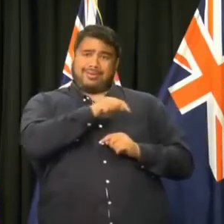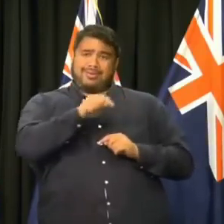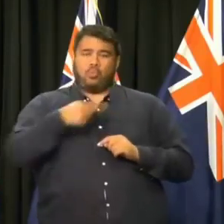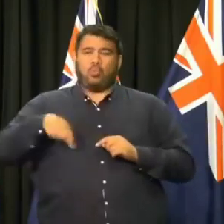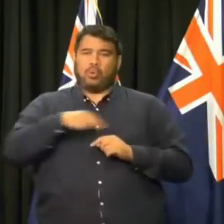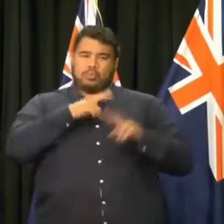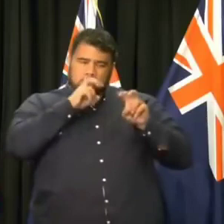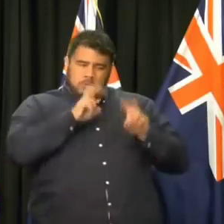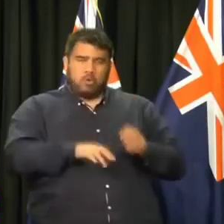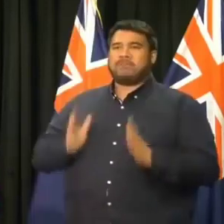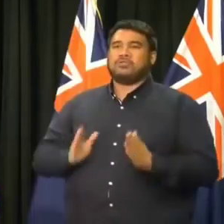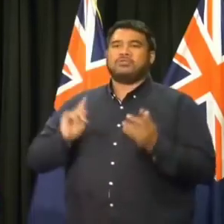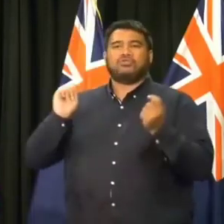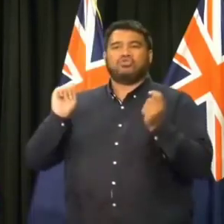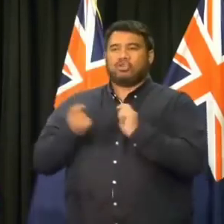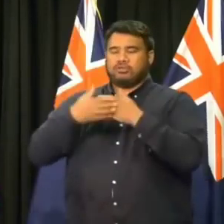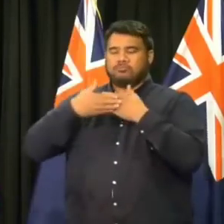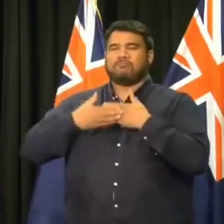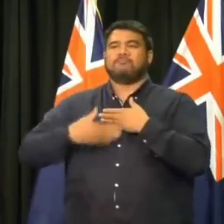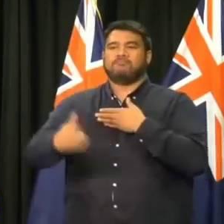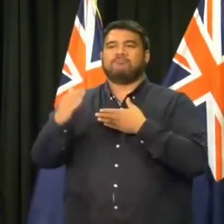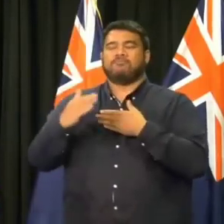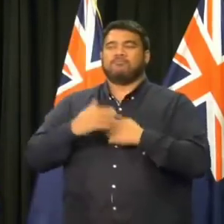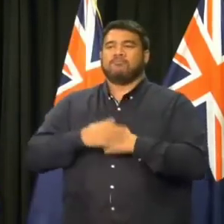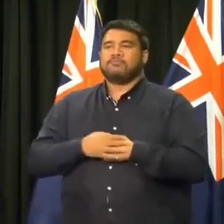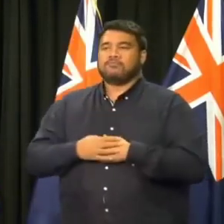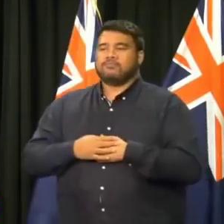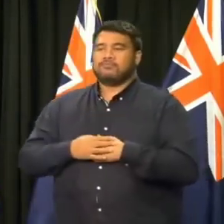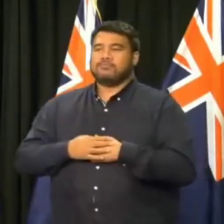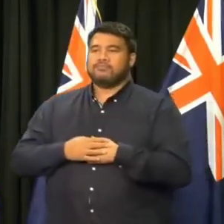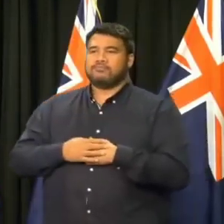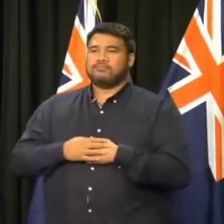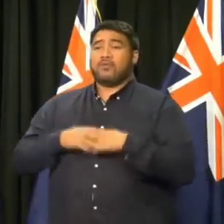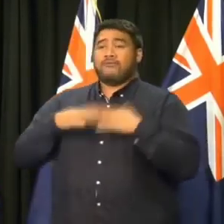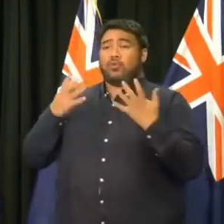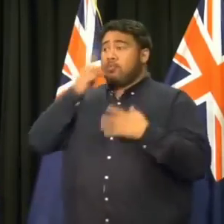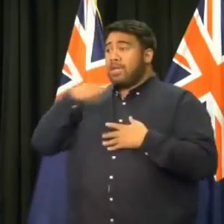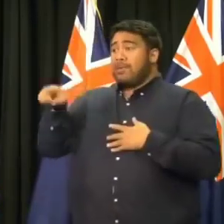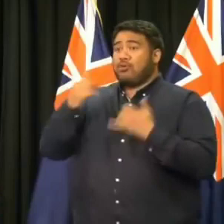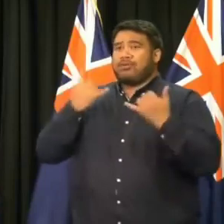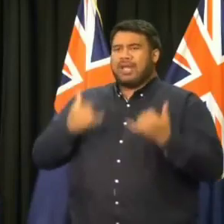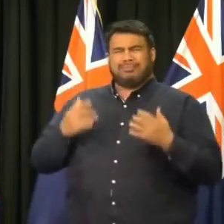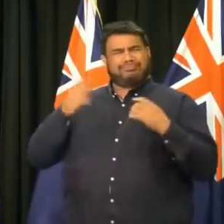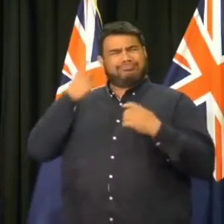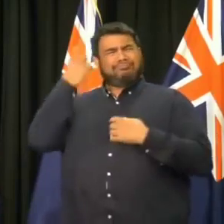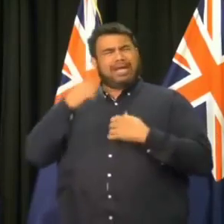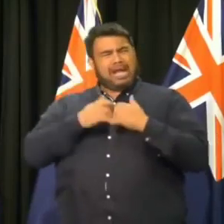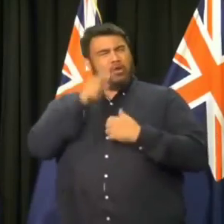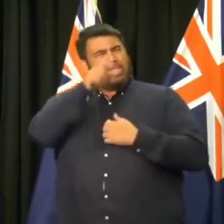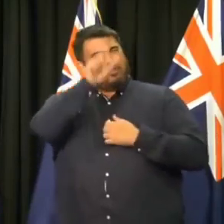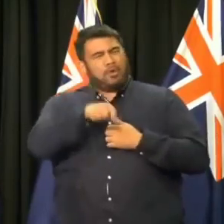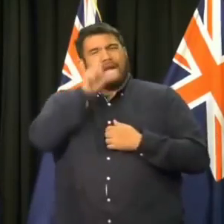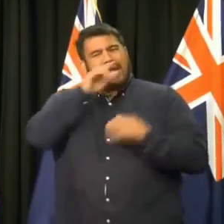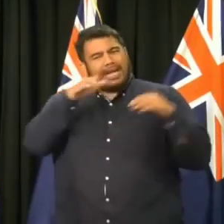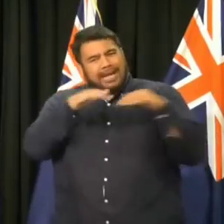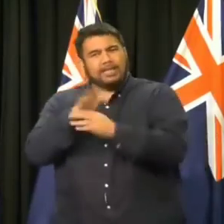we are seeking answers around. There are obviously questions being asked of how this person was able to enter the country and undertake